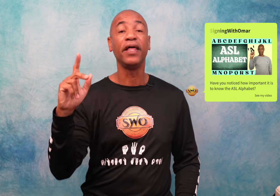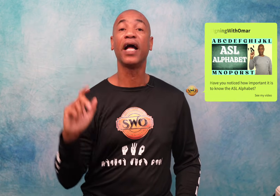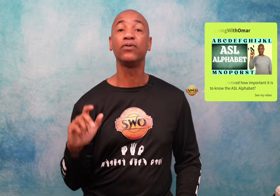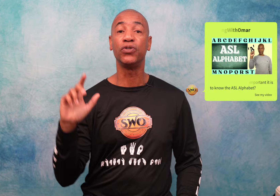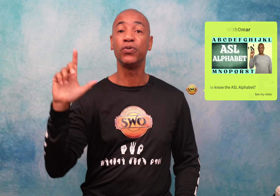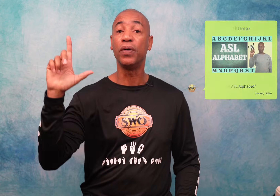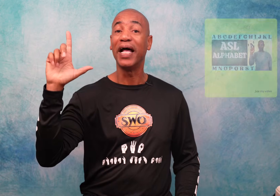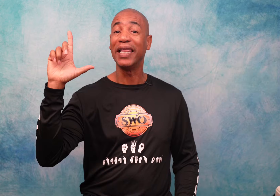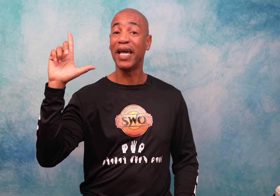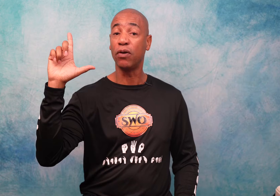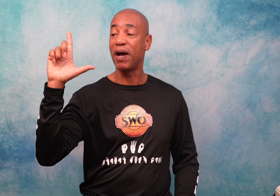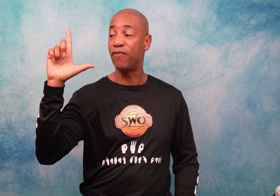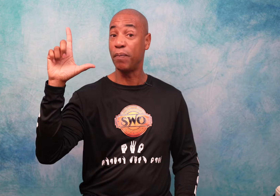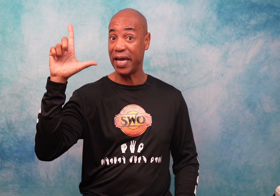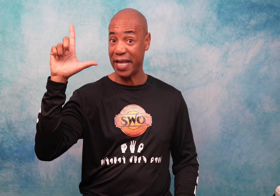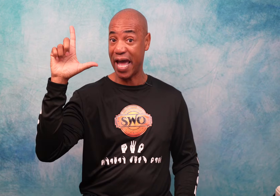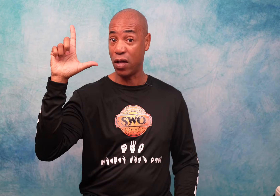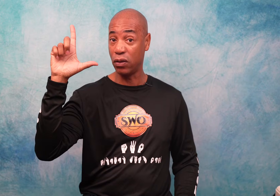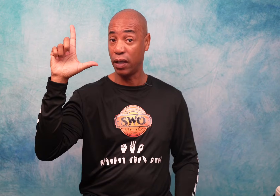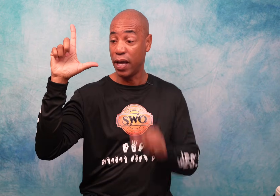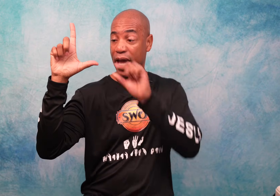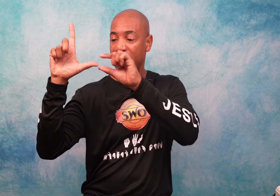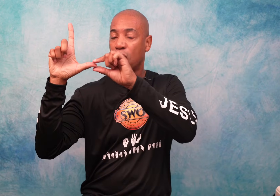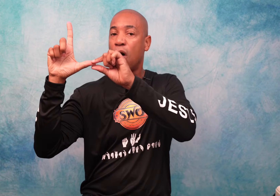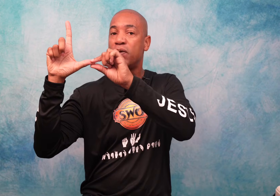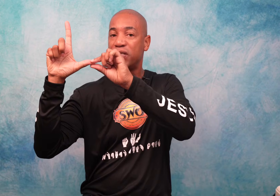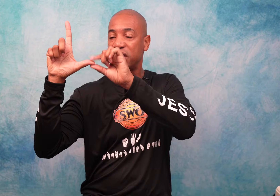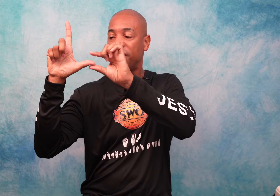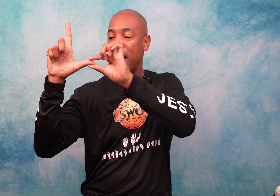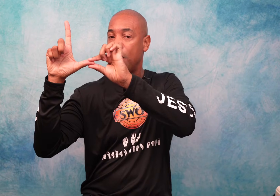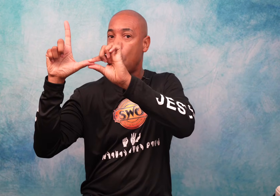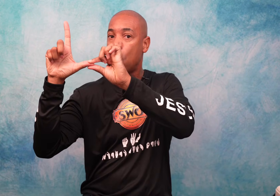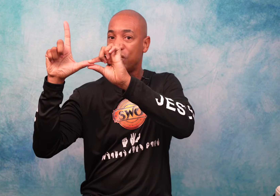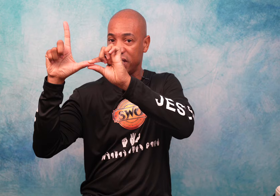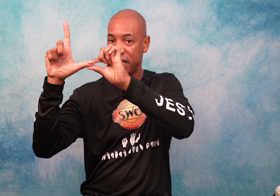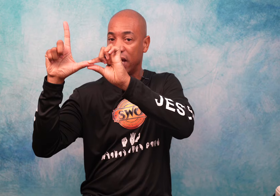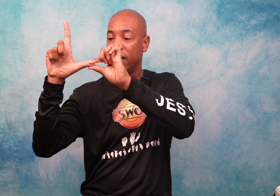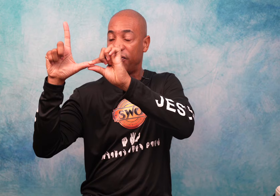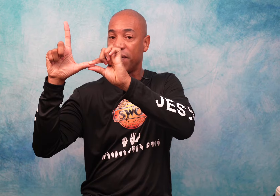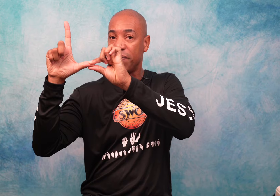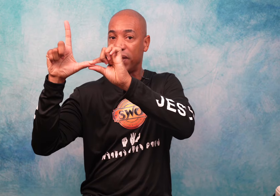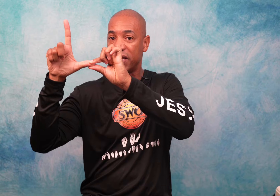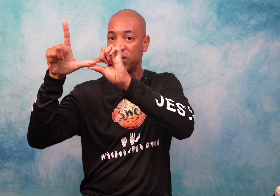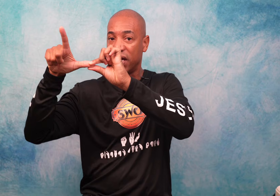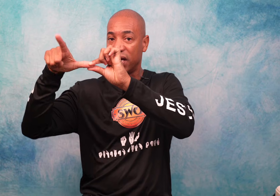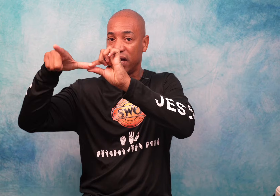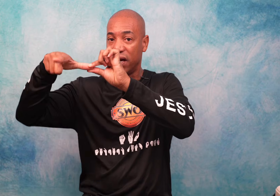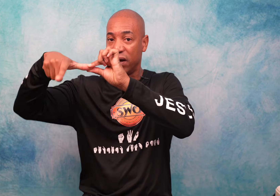I'll do later by forming an L, and almost as if I'm holding the thumb in place,